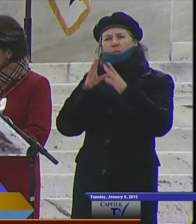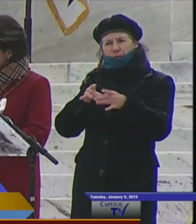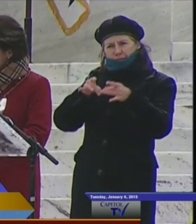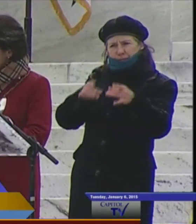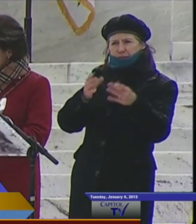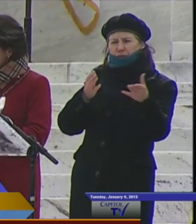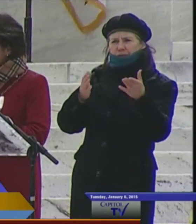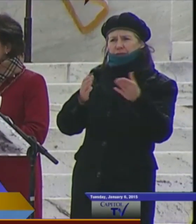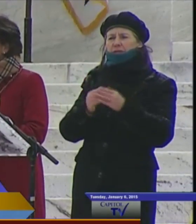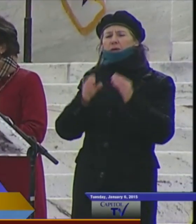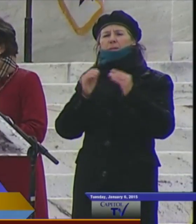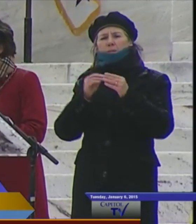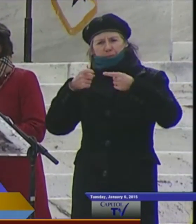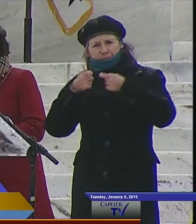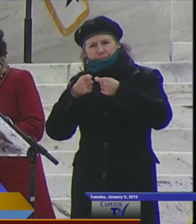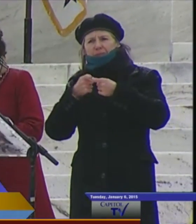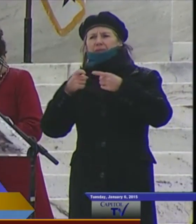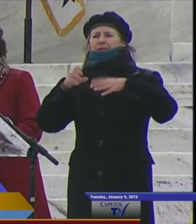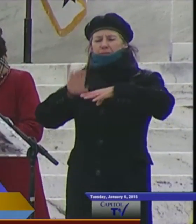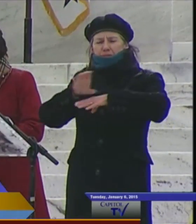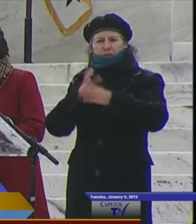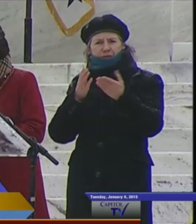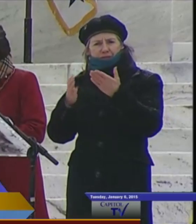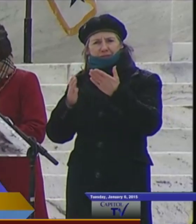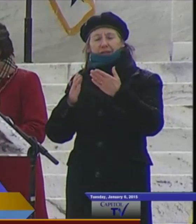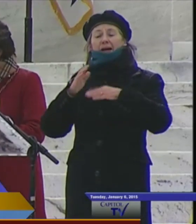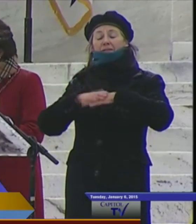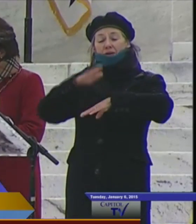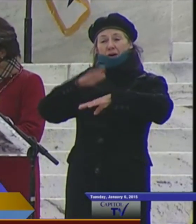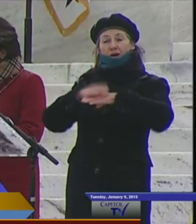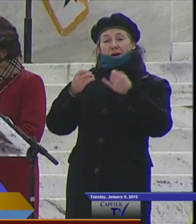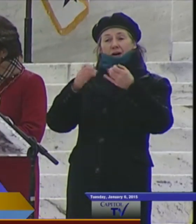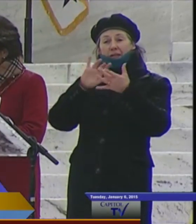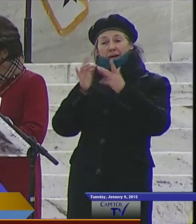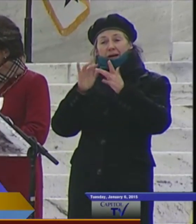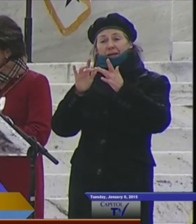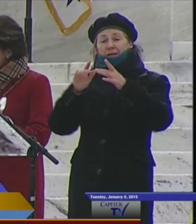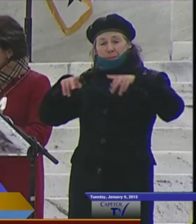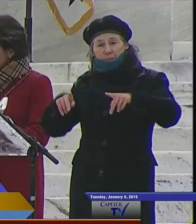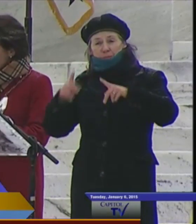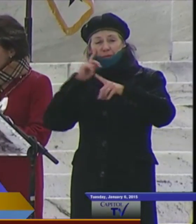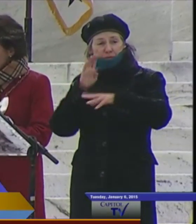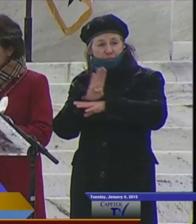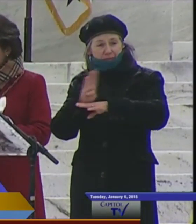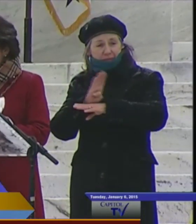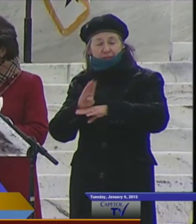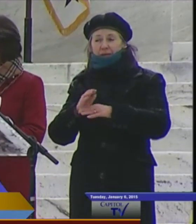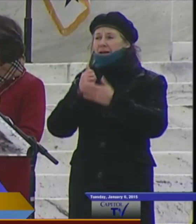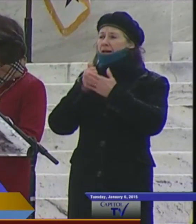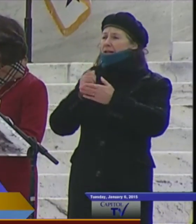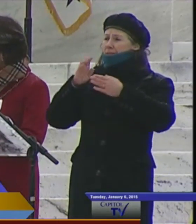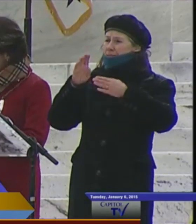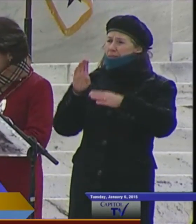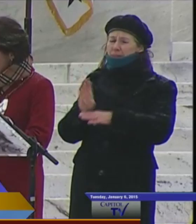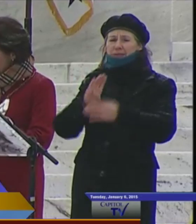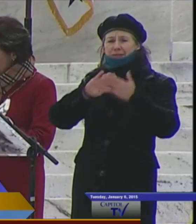to citizens and facilitate online permitting for businesses. And let's help our cities and towns share services to